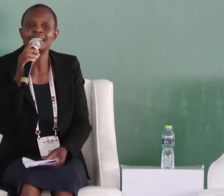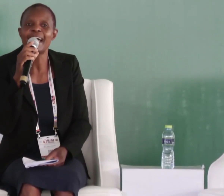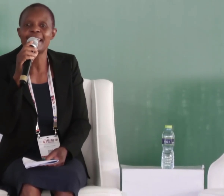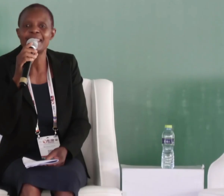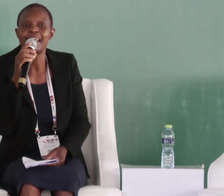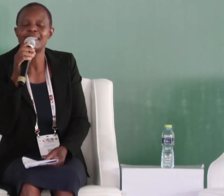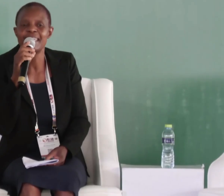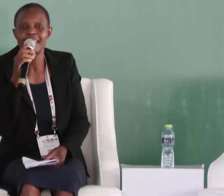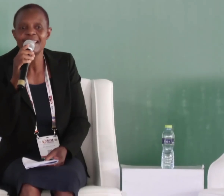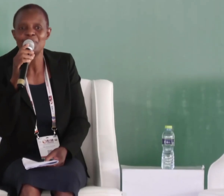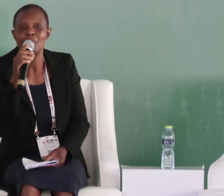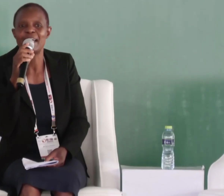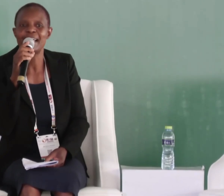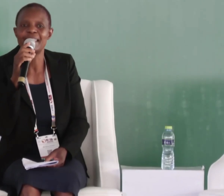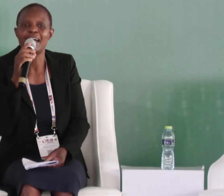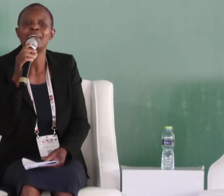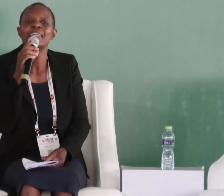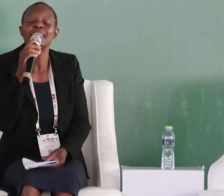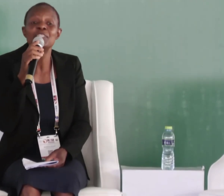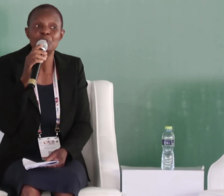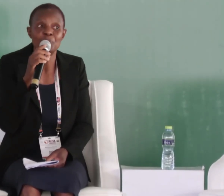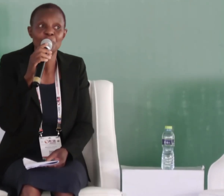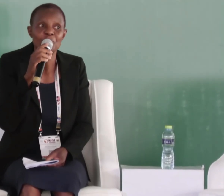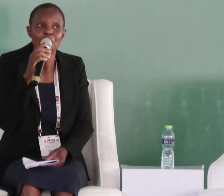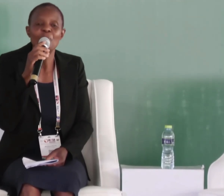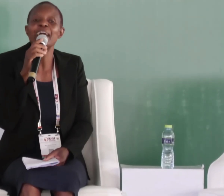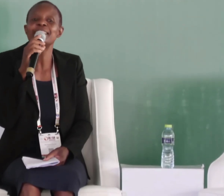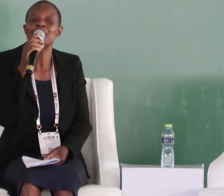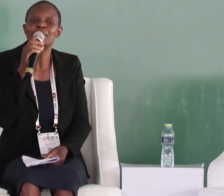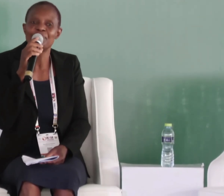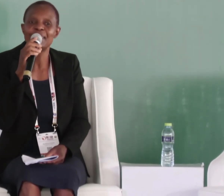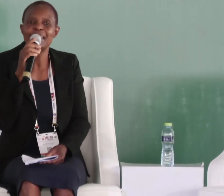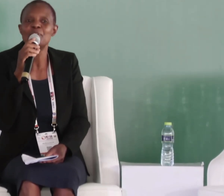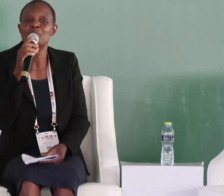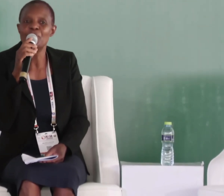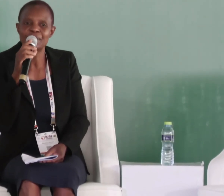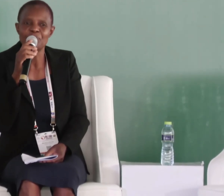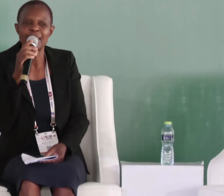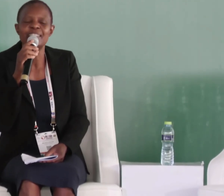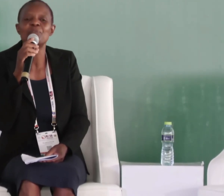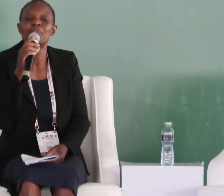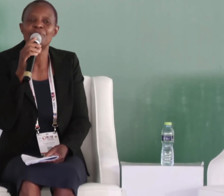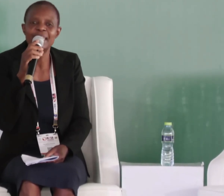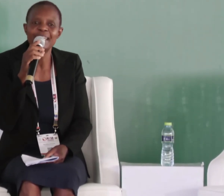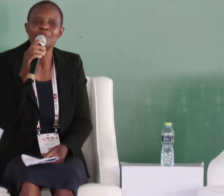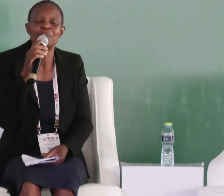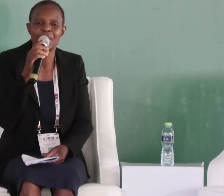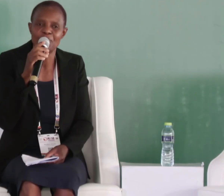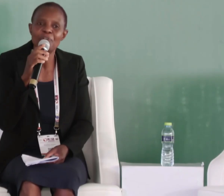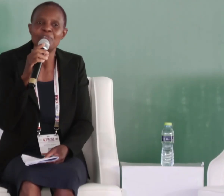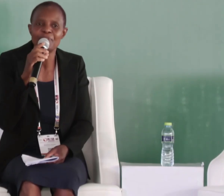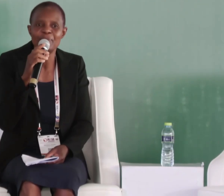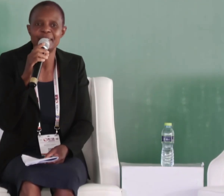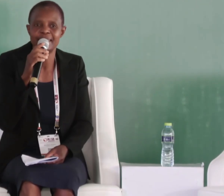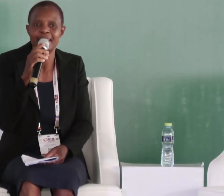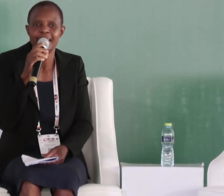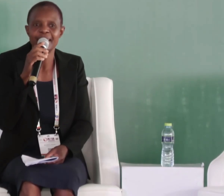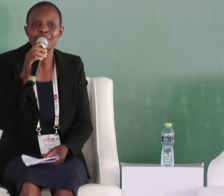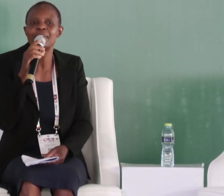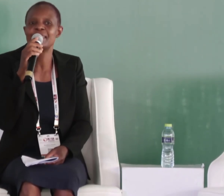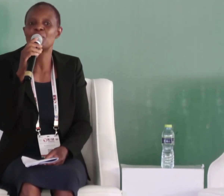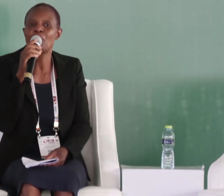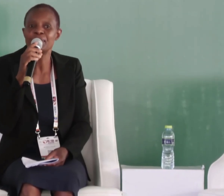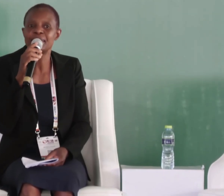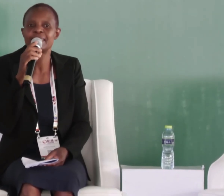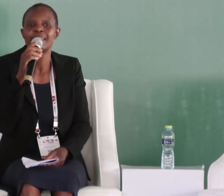just another thing or another issue. What motivated the most was the convenience of a local pharmacy,